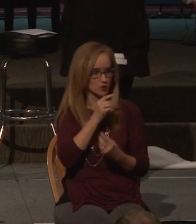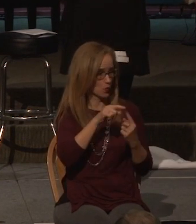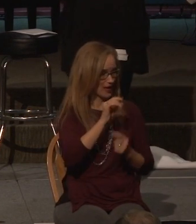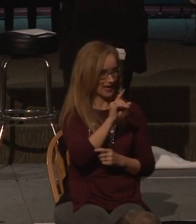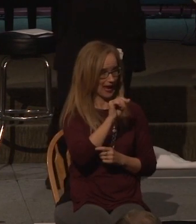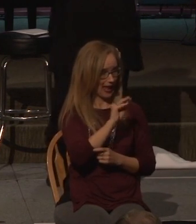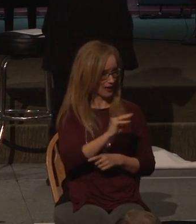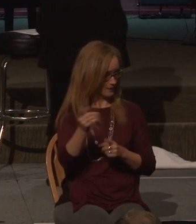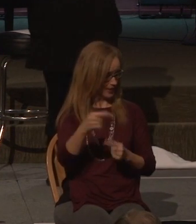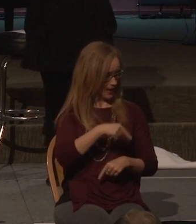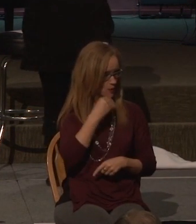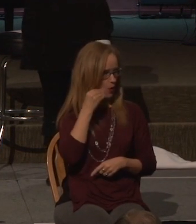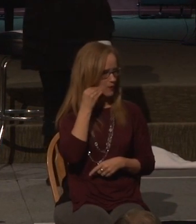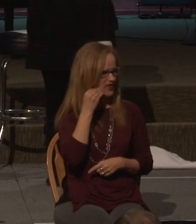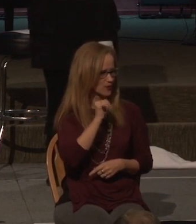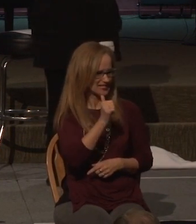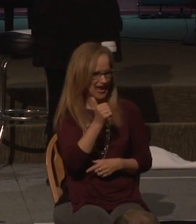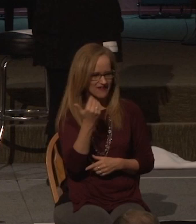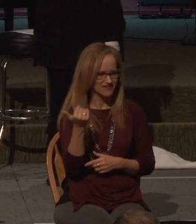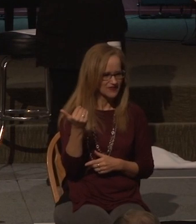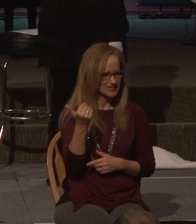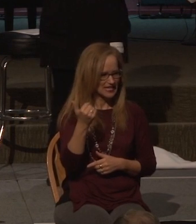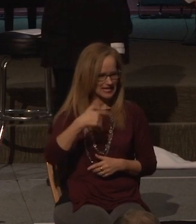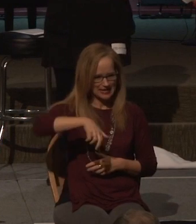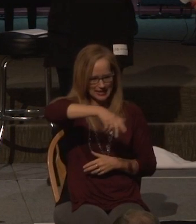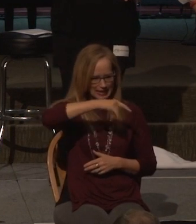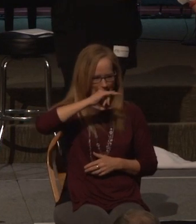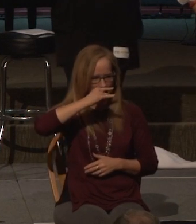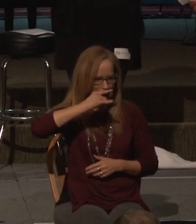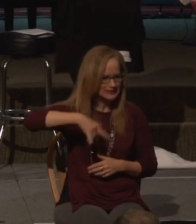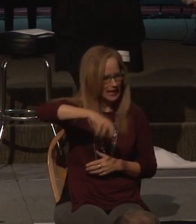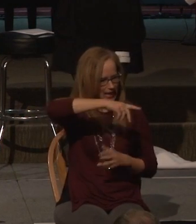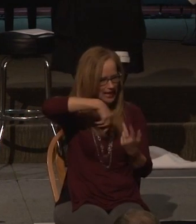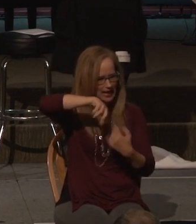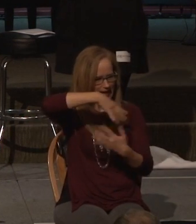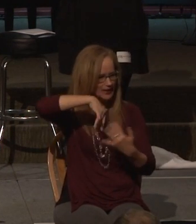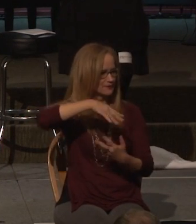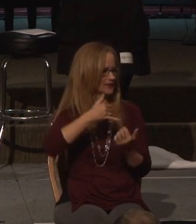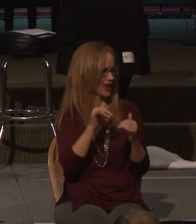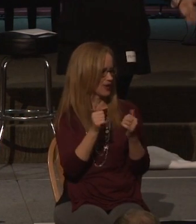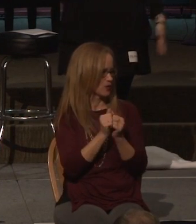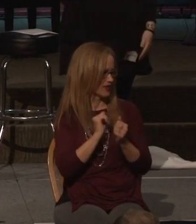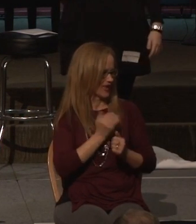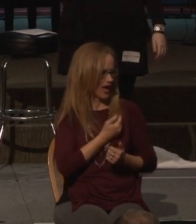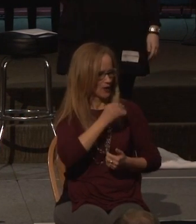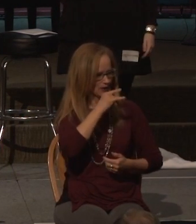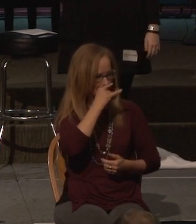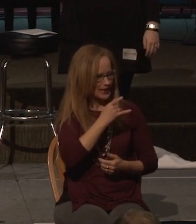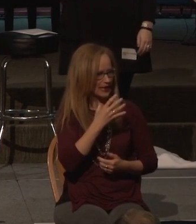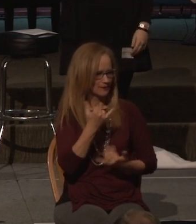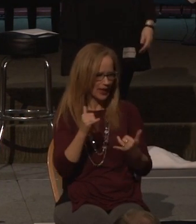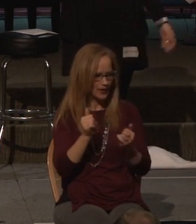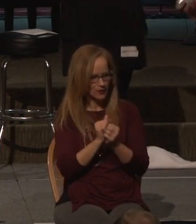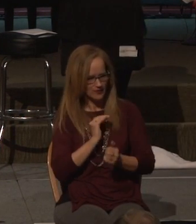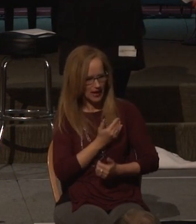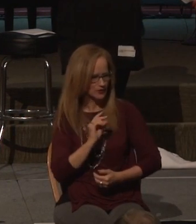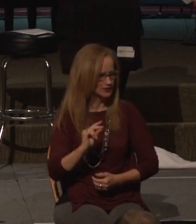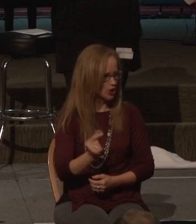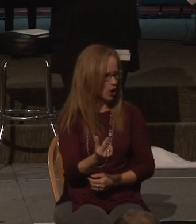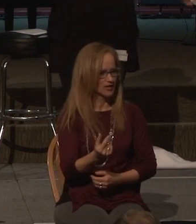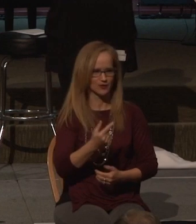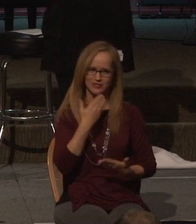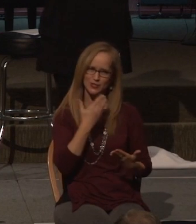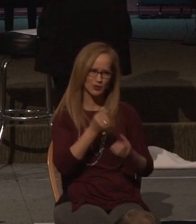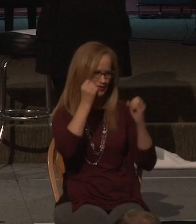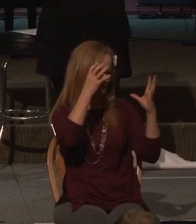work, there was like 10 or 15 little kids running around our yard, playing with our kid, playing with our dog. It was a good